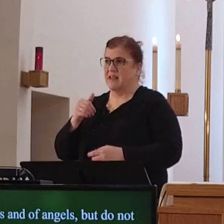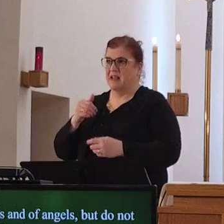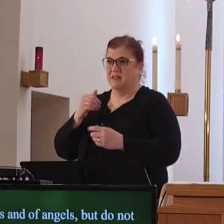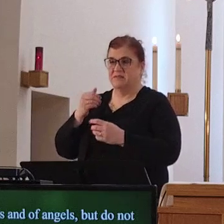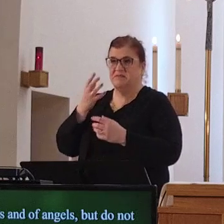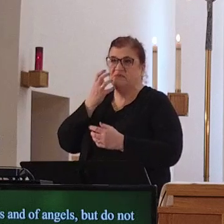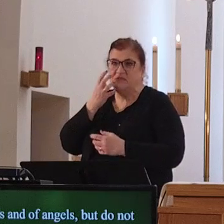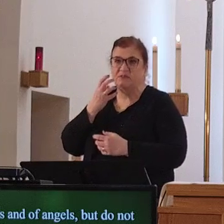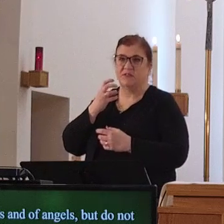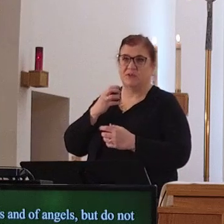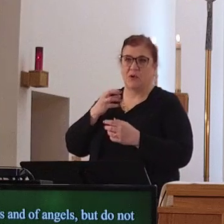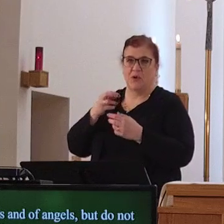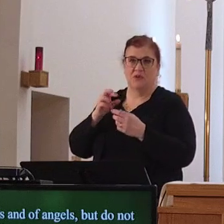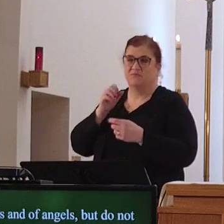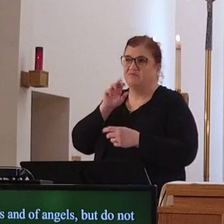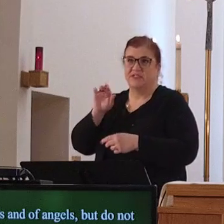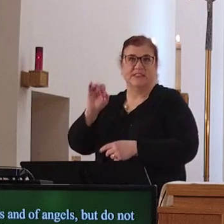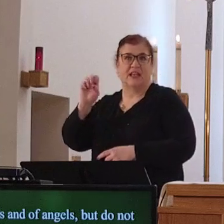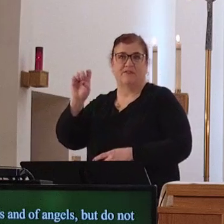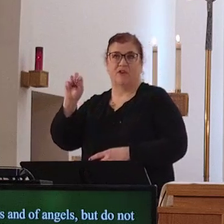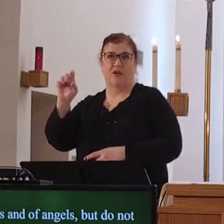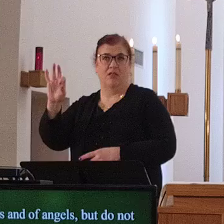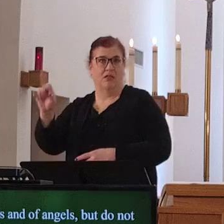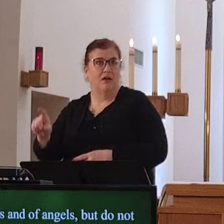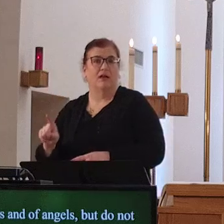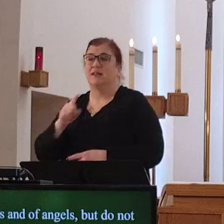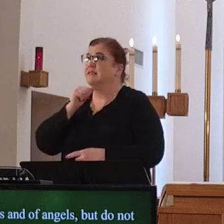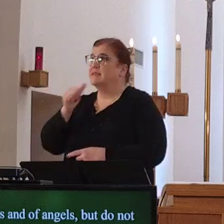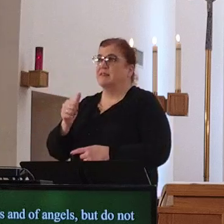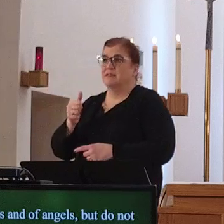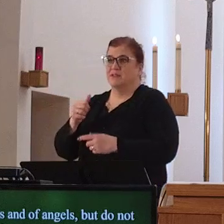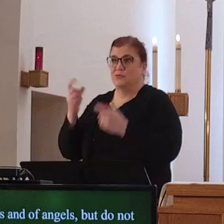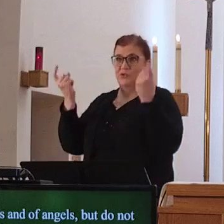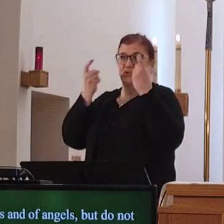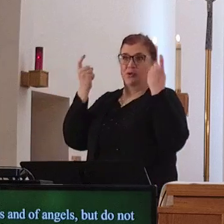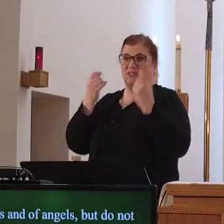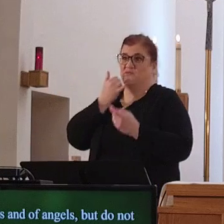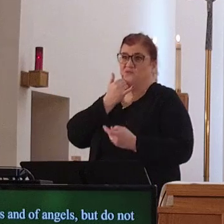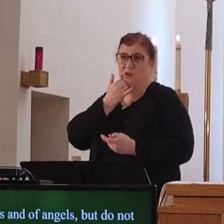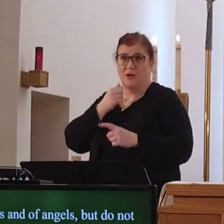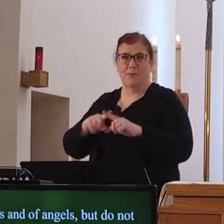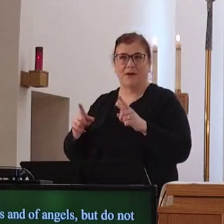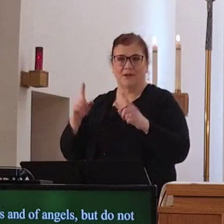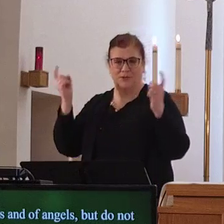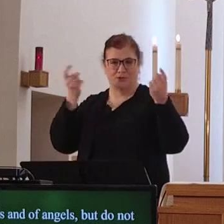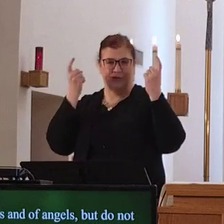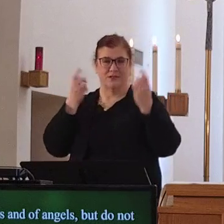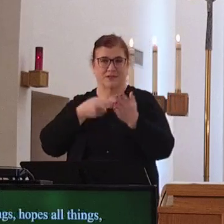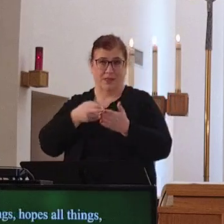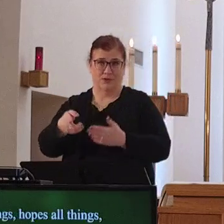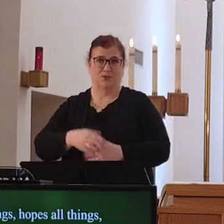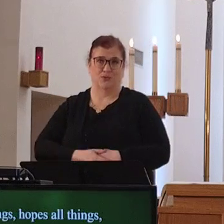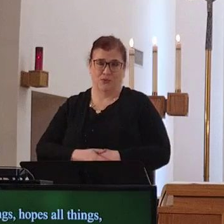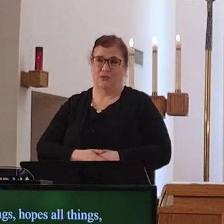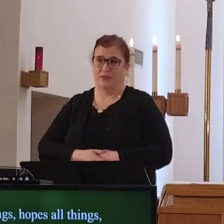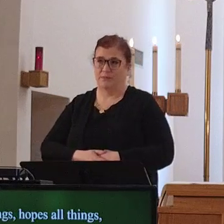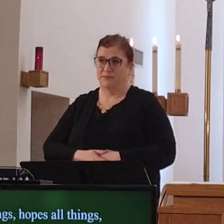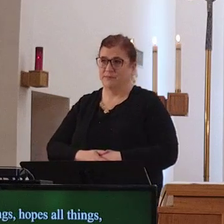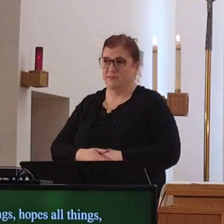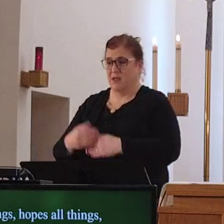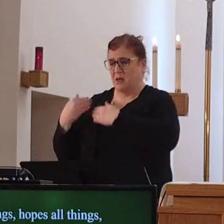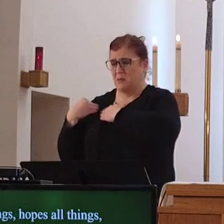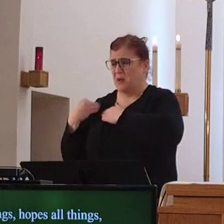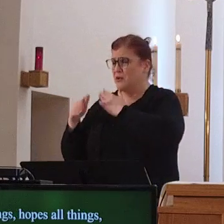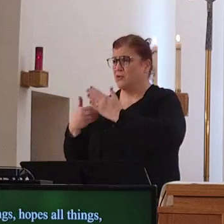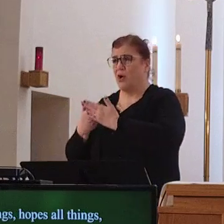irritable or resentful. It does not rejoice in wrongdoing, but rejoices in the truth. It bears